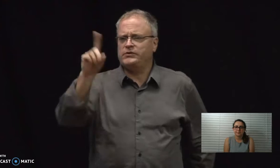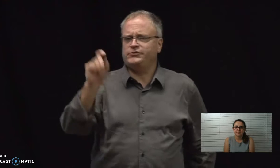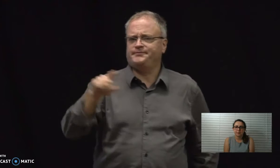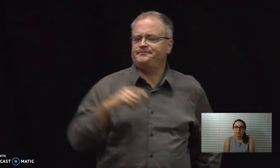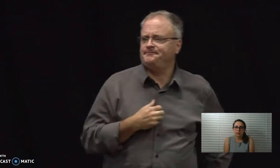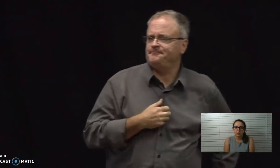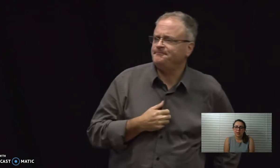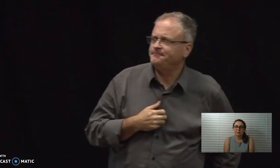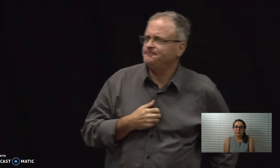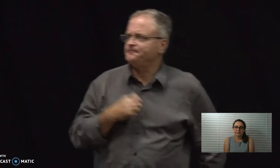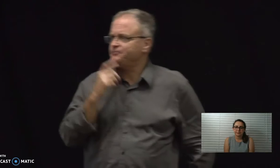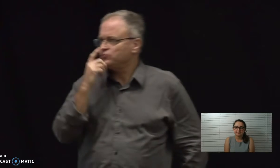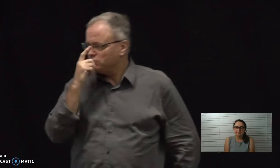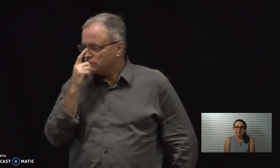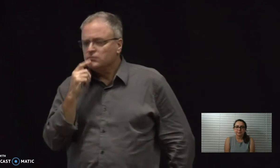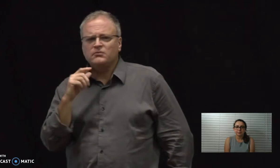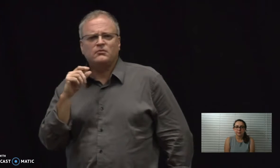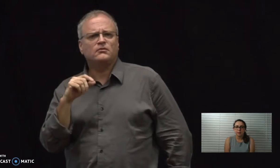what? I have a question.